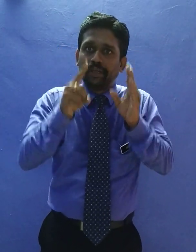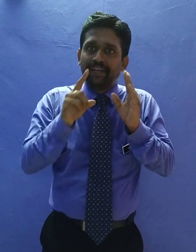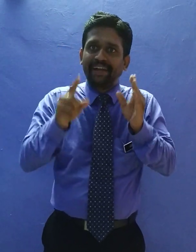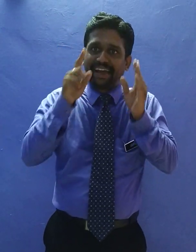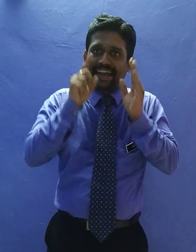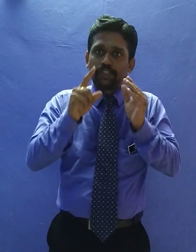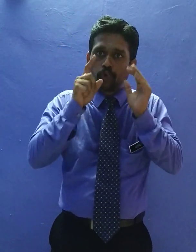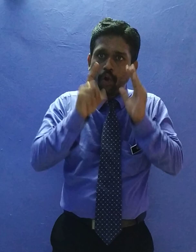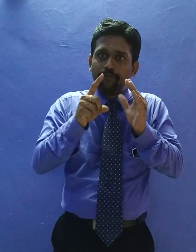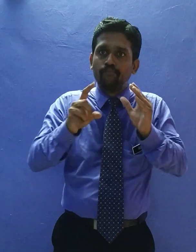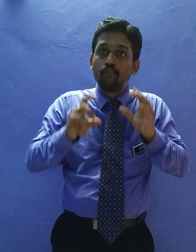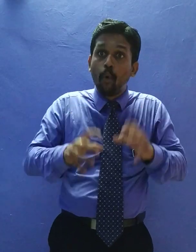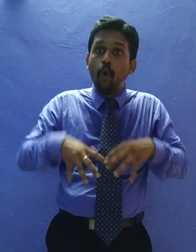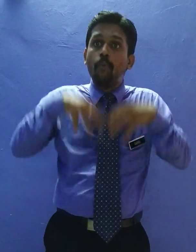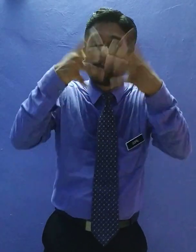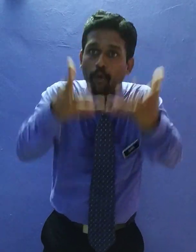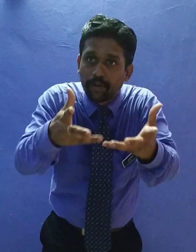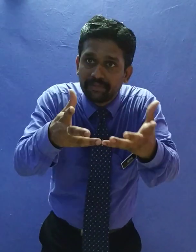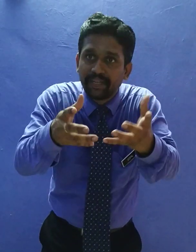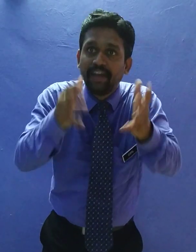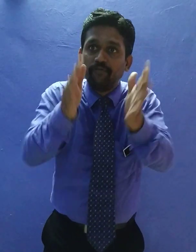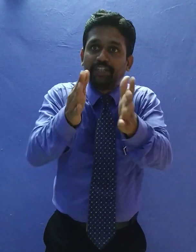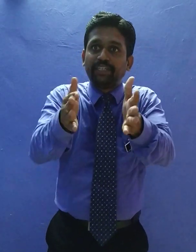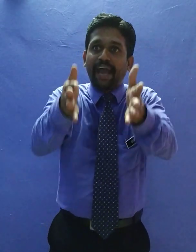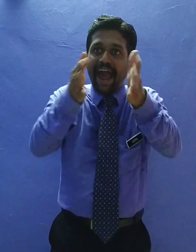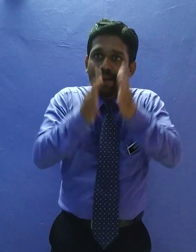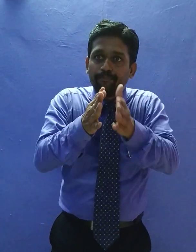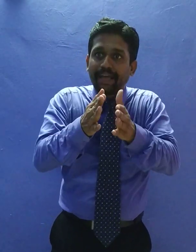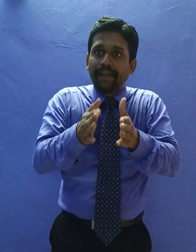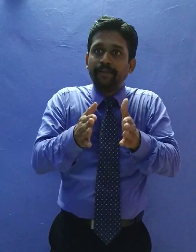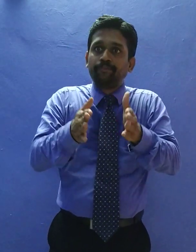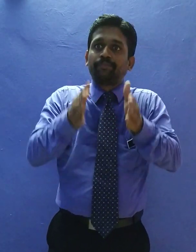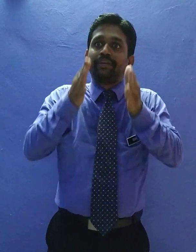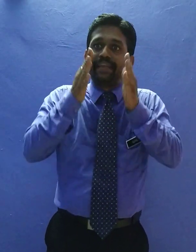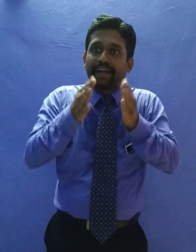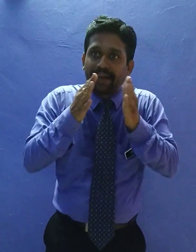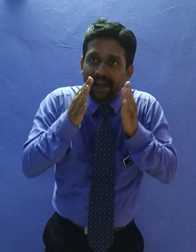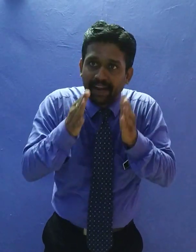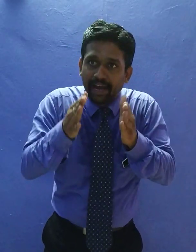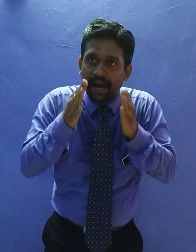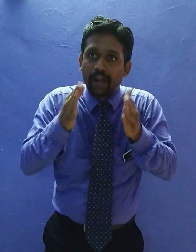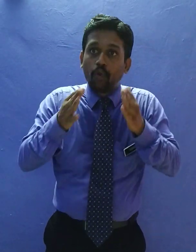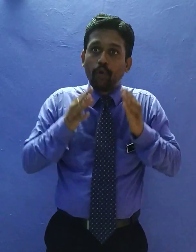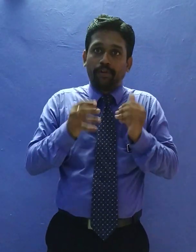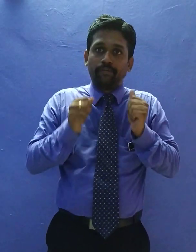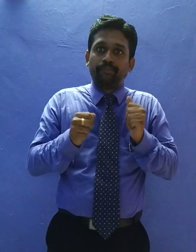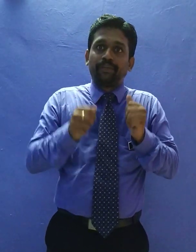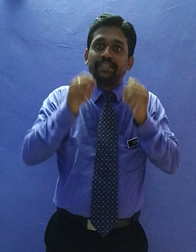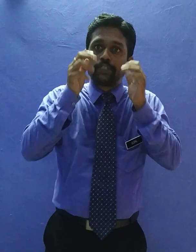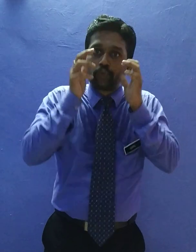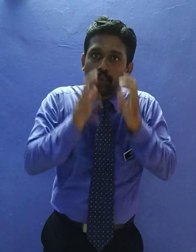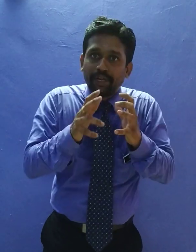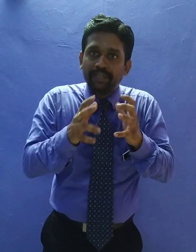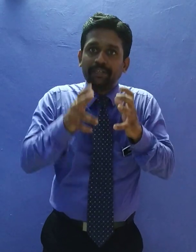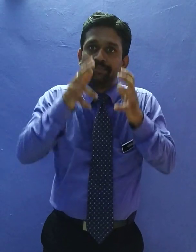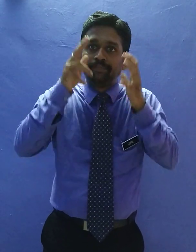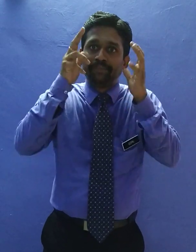students can solve more problems which help them they can alone. Students